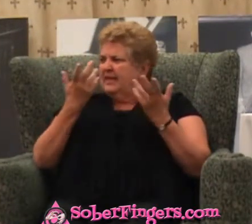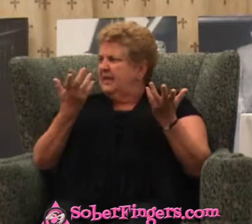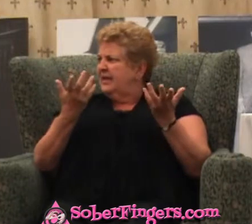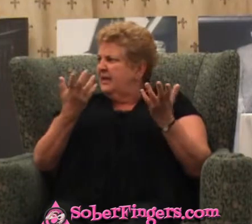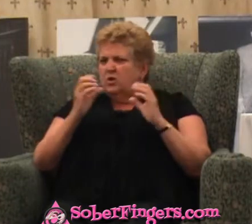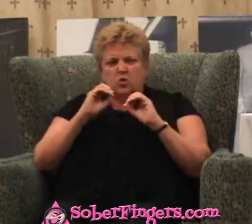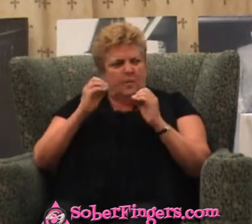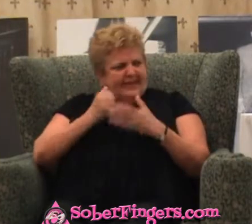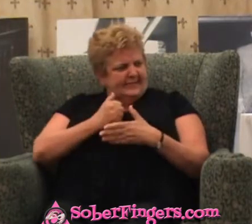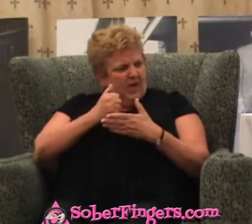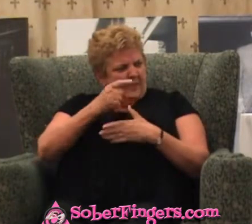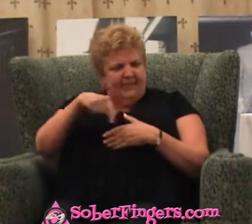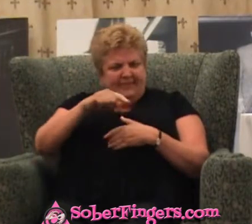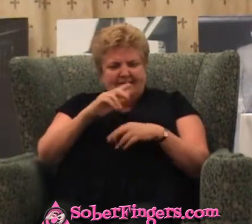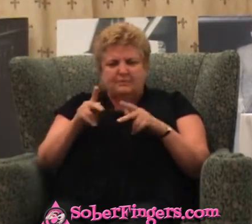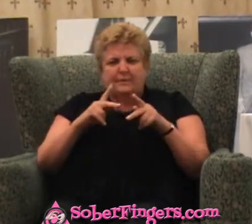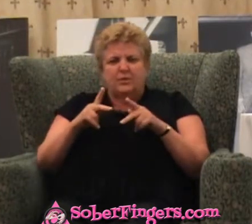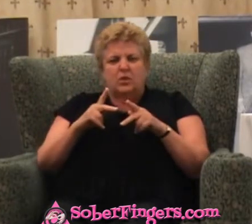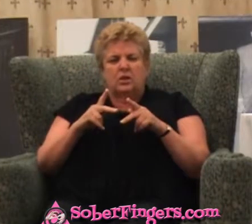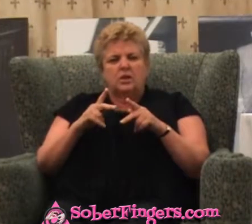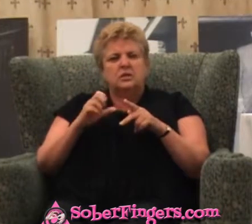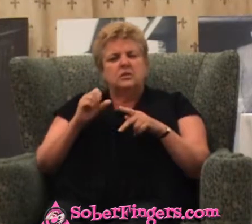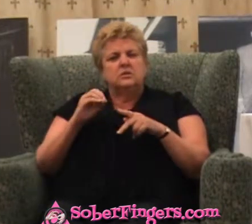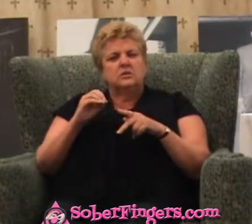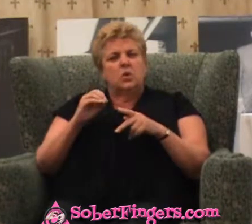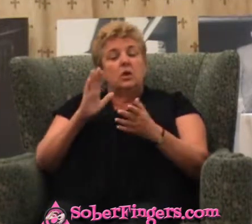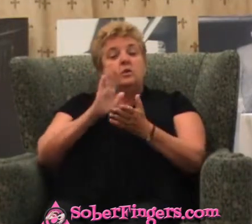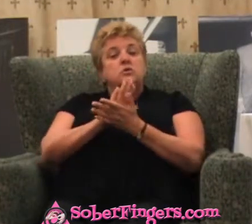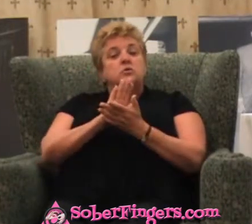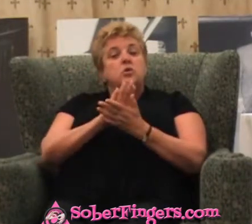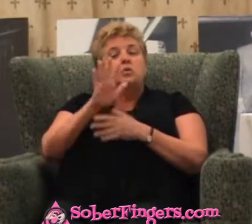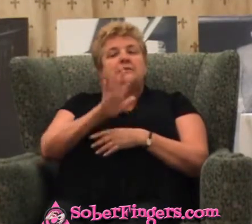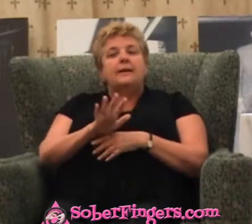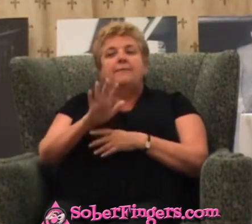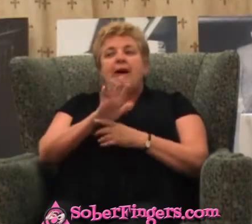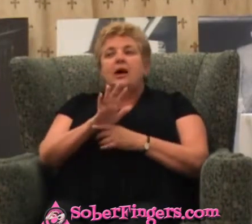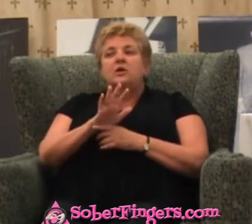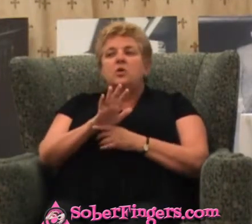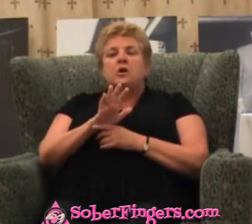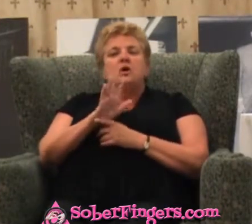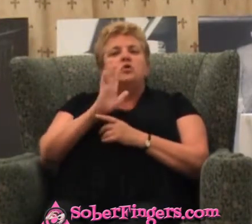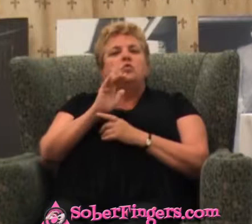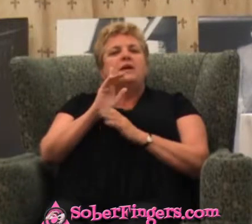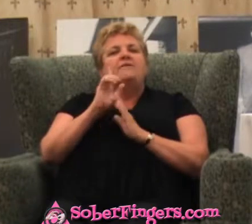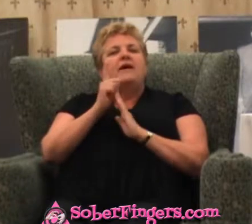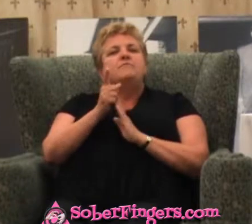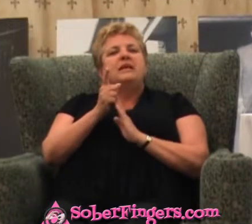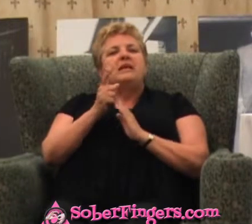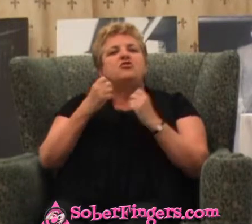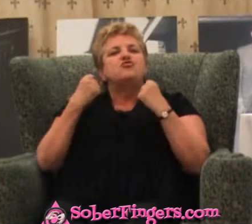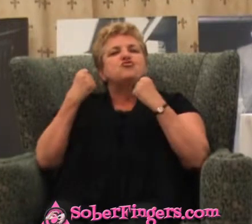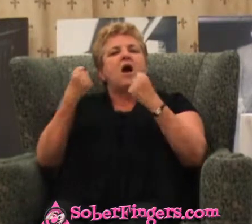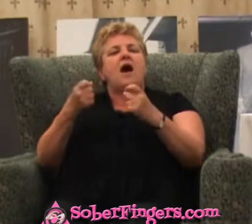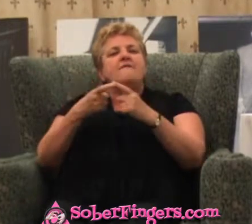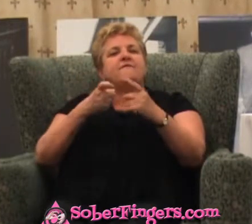these people. And so the school was about 20-25-minute drive from the camp where we were.